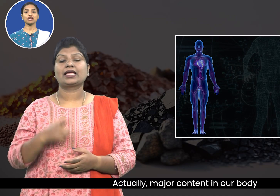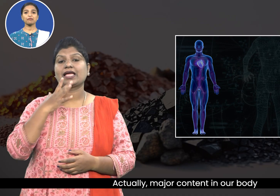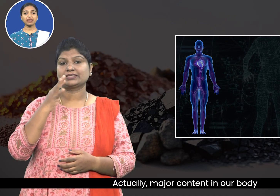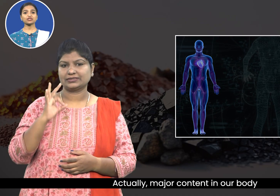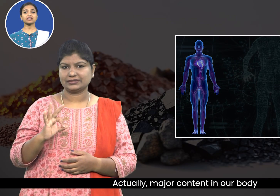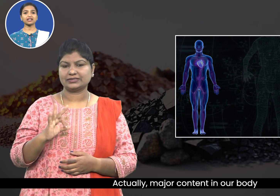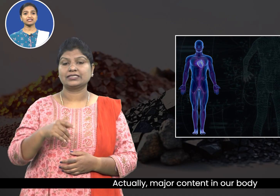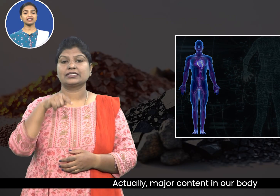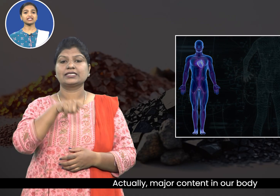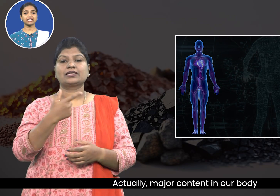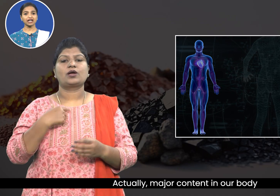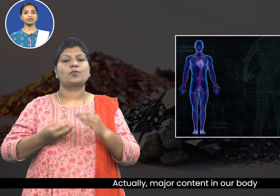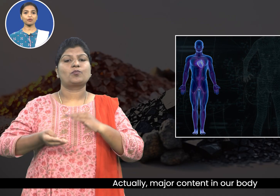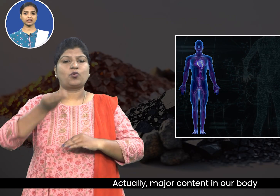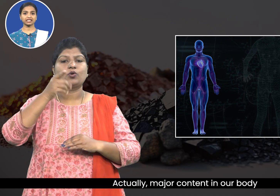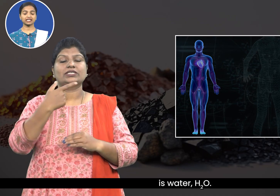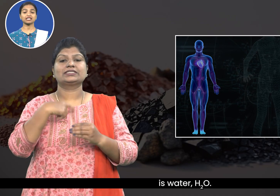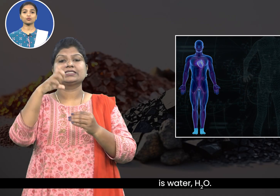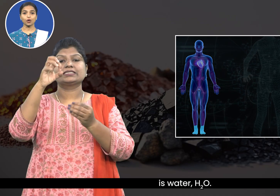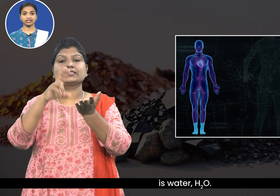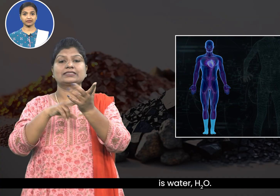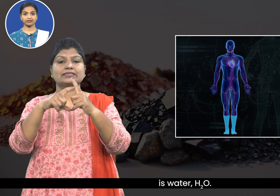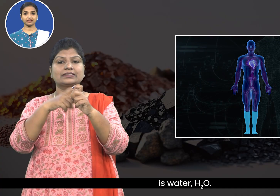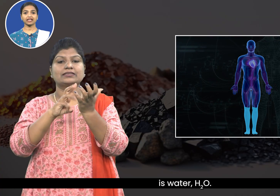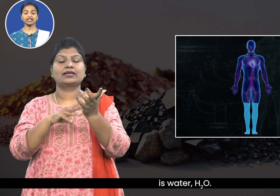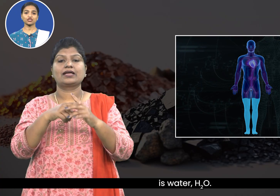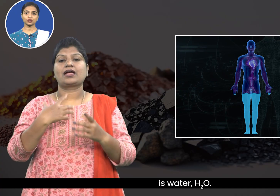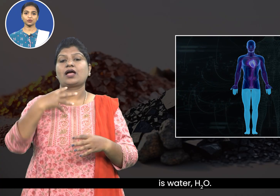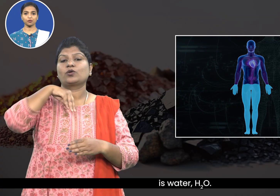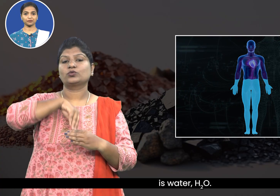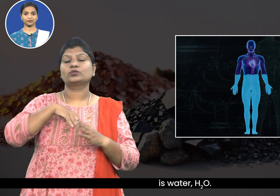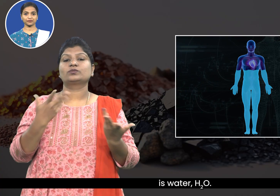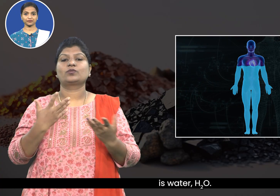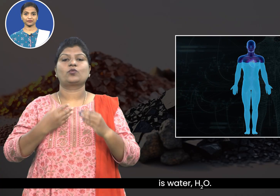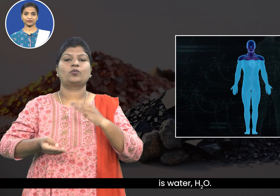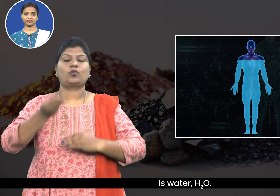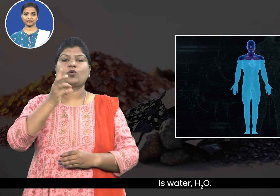Actually, major content in our body is water, H2O.